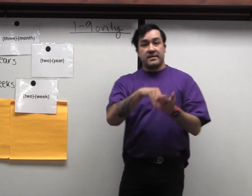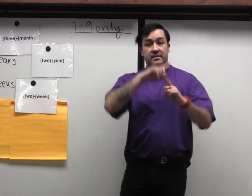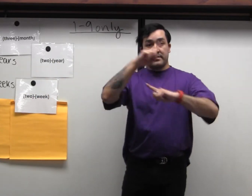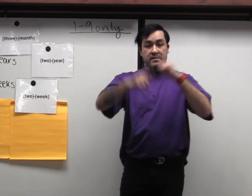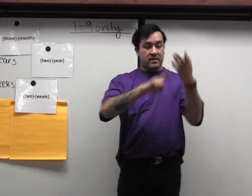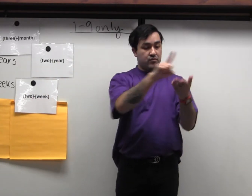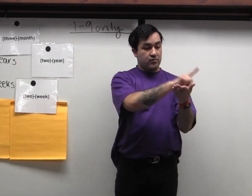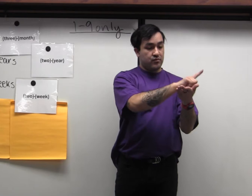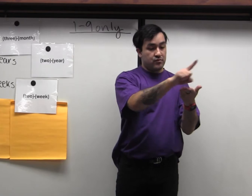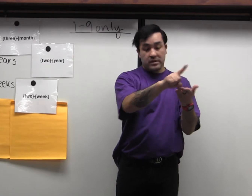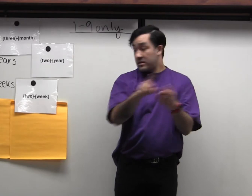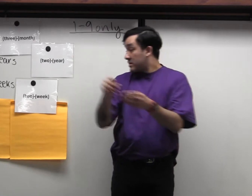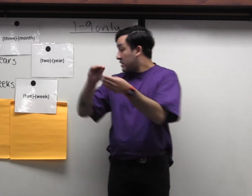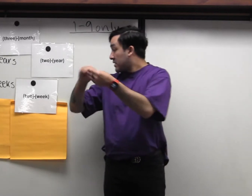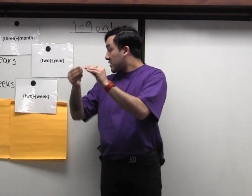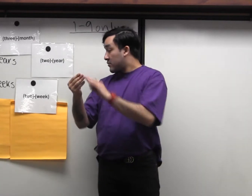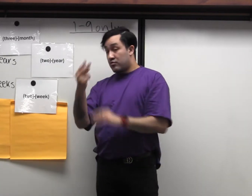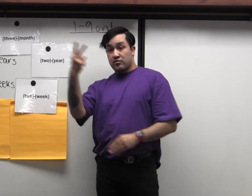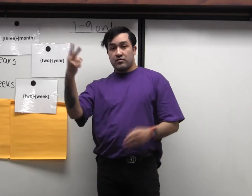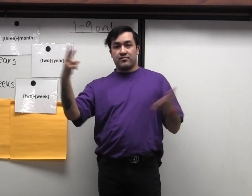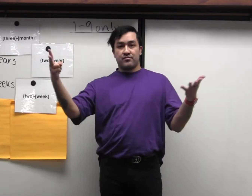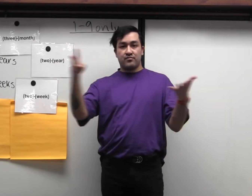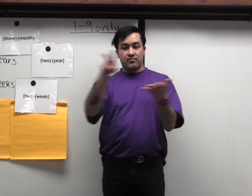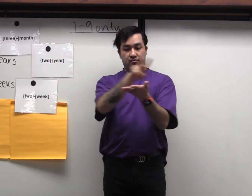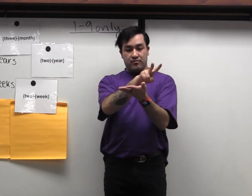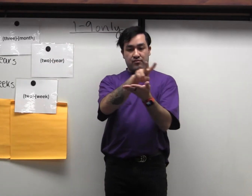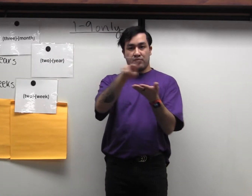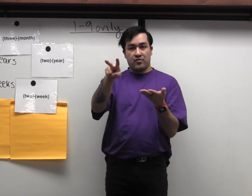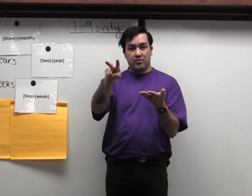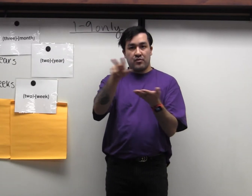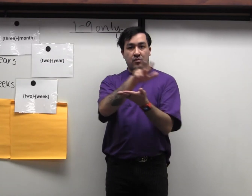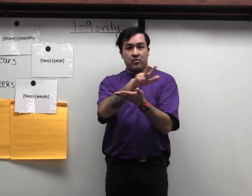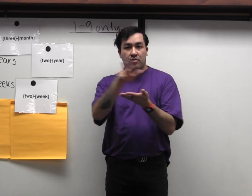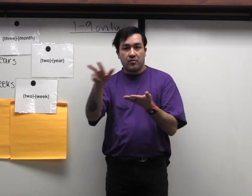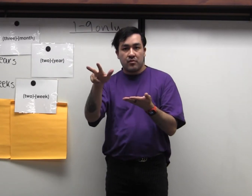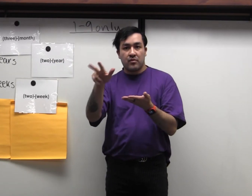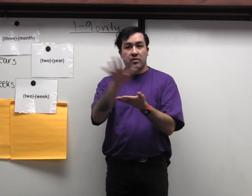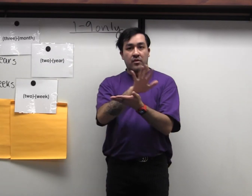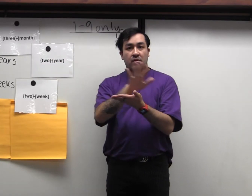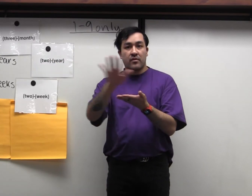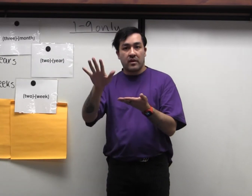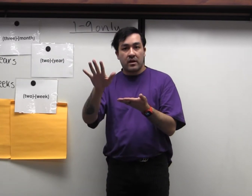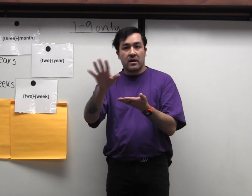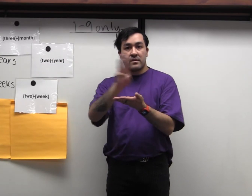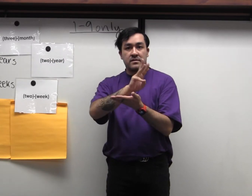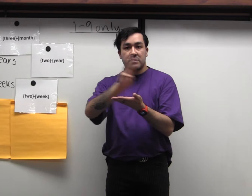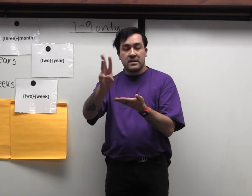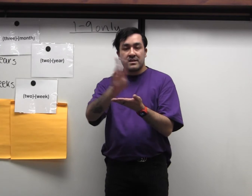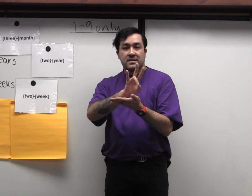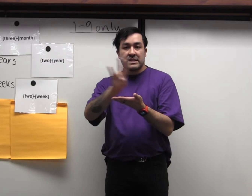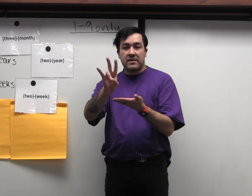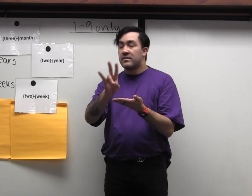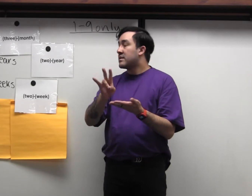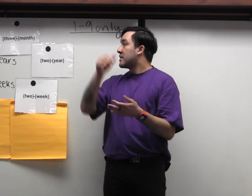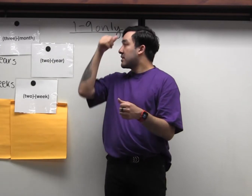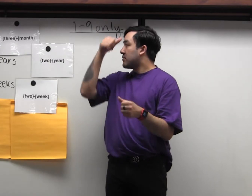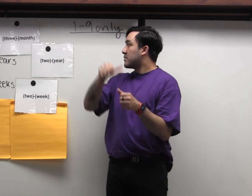right? So again, we take the sign for week and we take the number 2 and put those together, 2 week. Or 3 weeks, or 5 weeks, or 6 weeks, 7, 8.